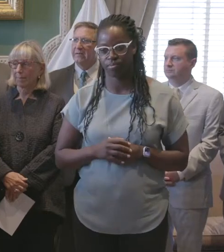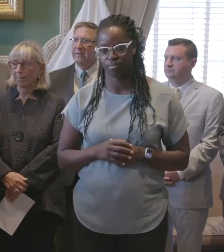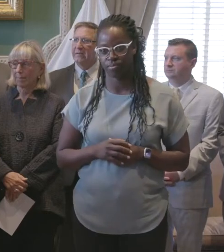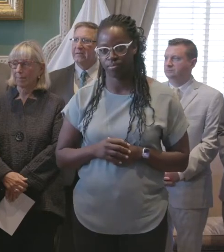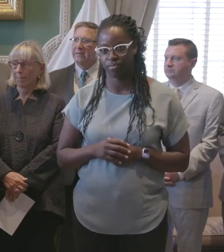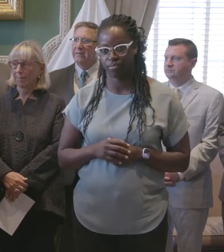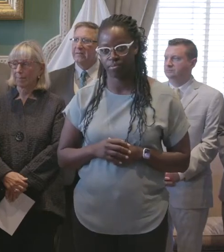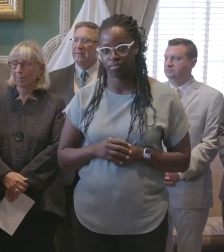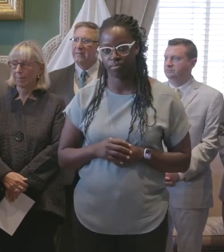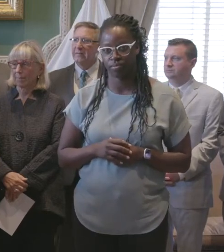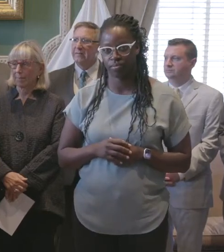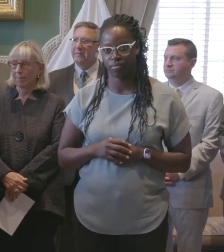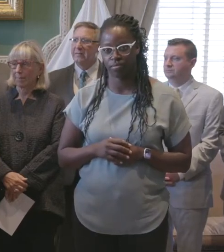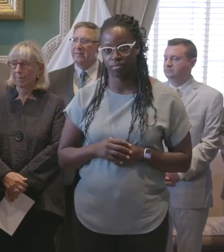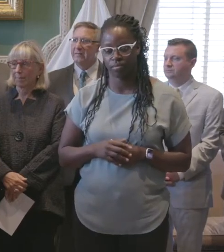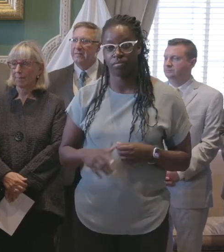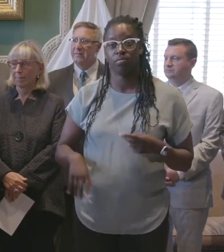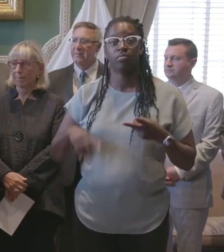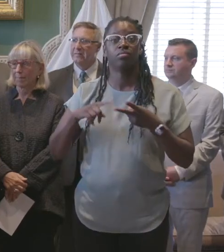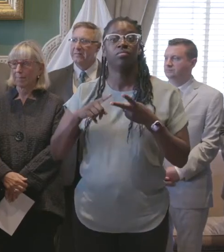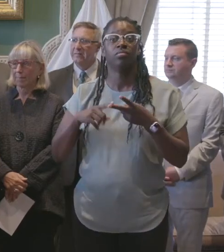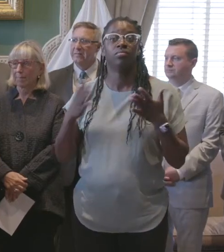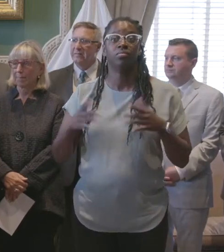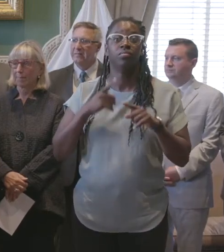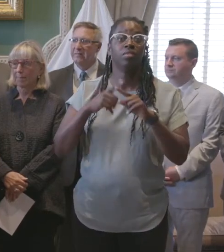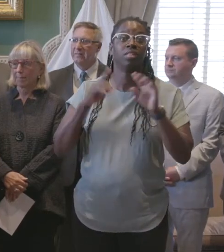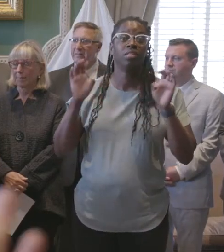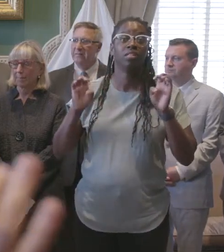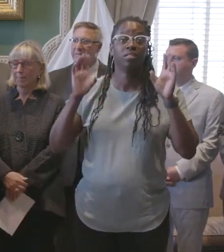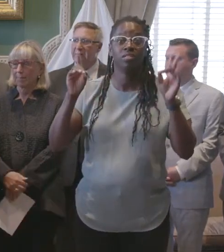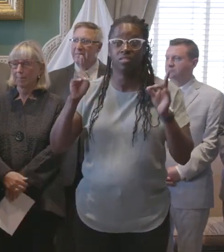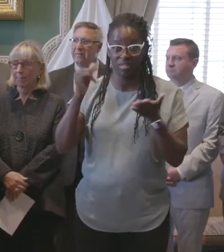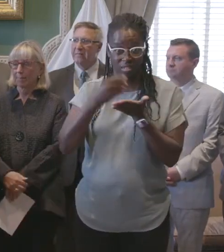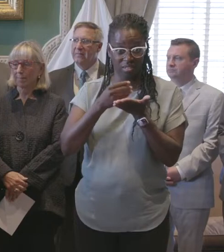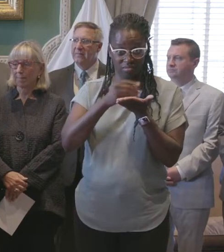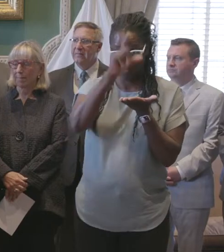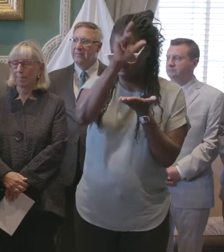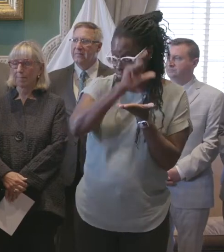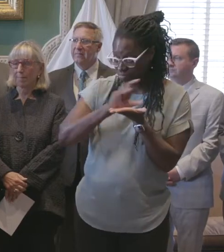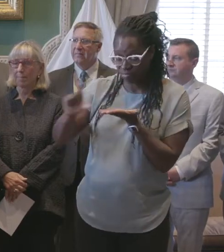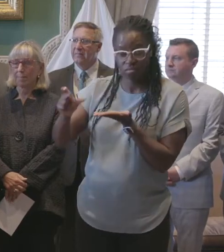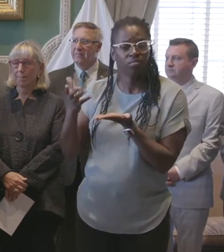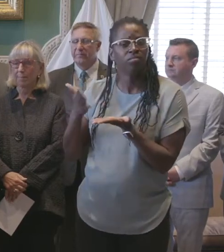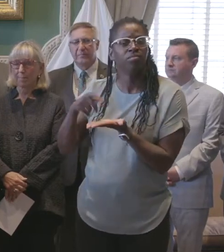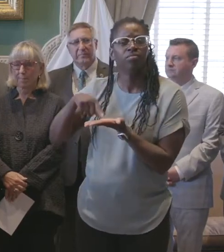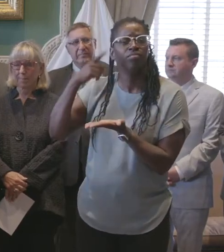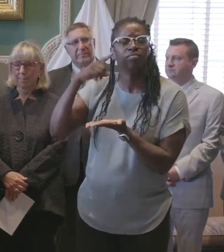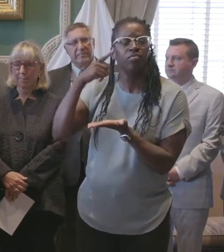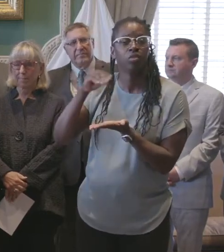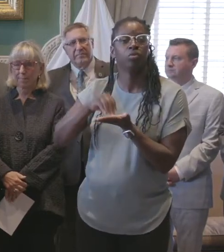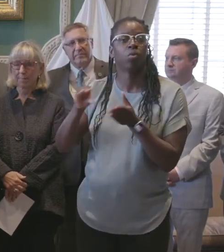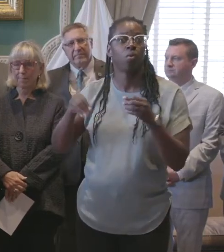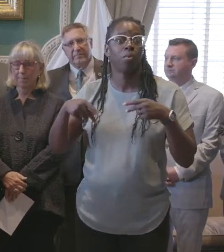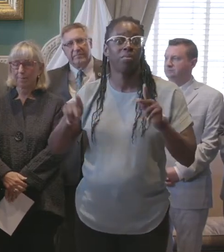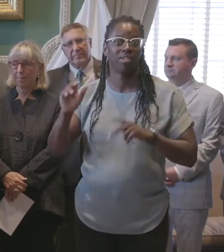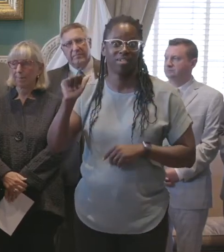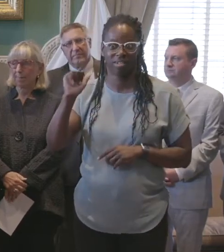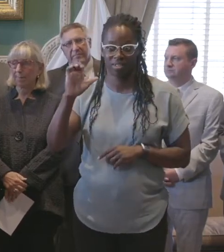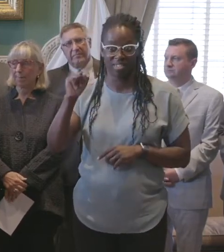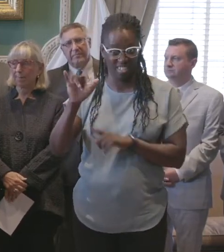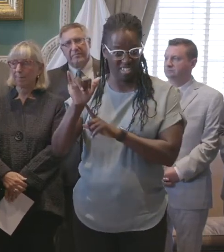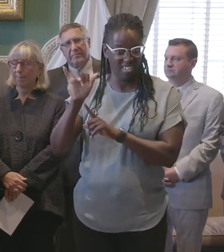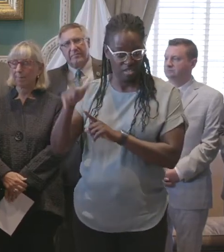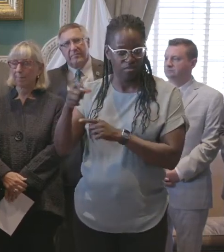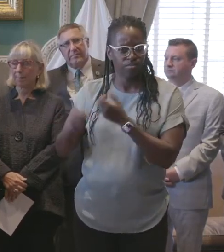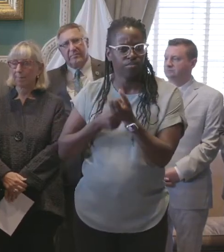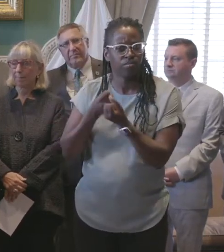important funding for education, like fully funding the Student Opportunity Act to invest more in our schools than ever before.